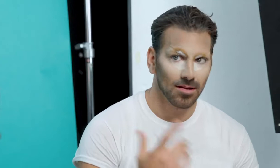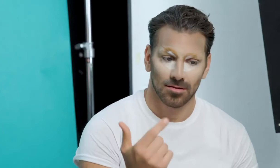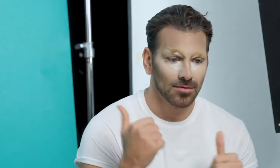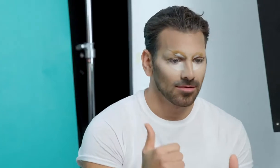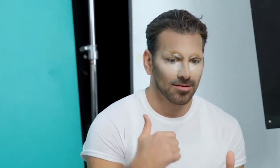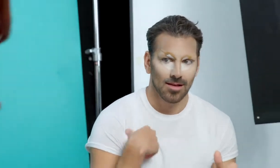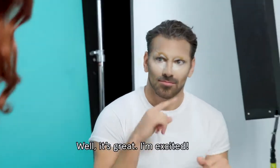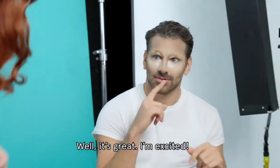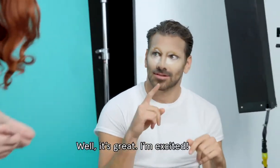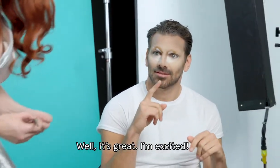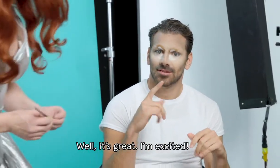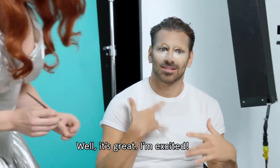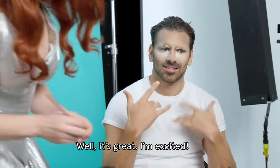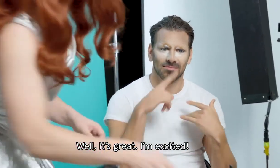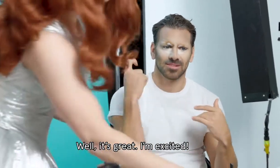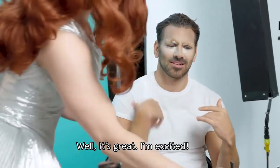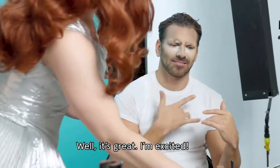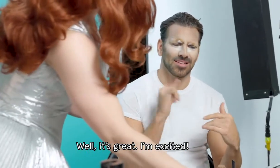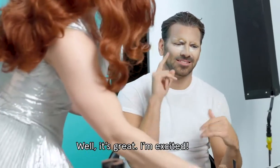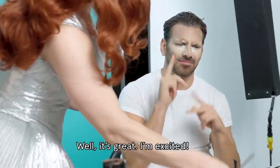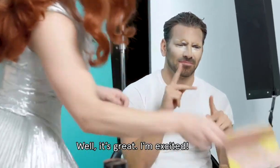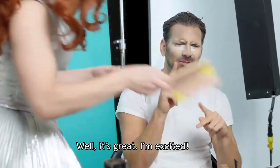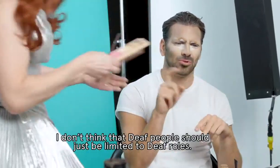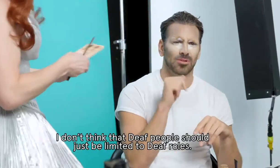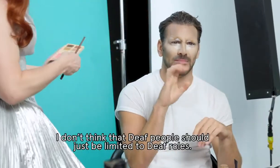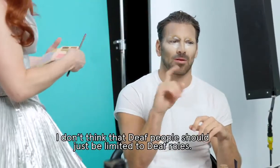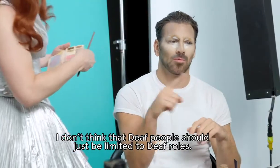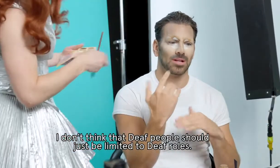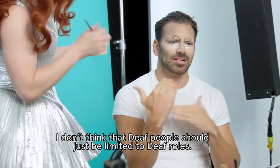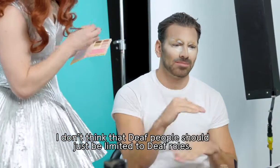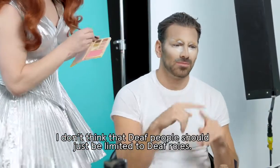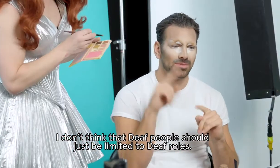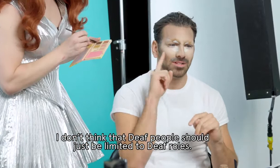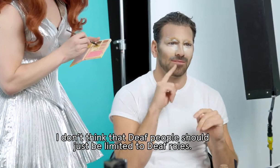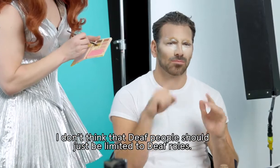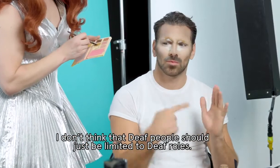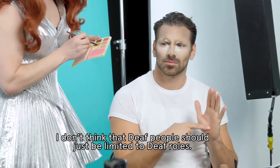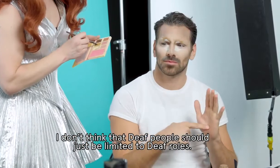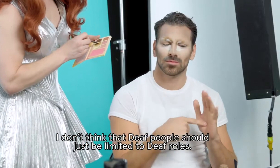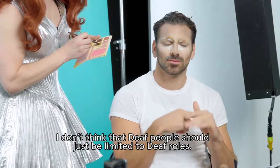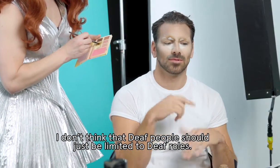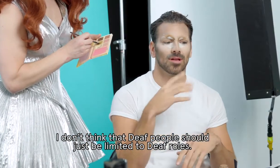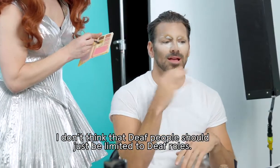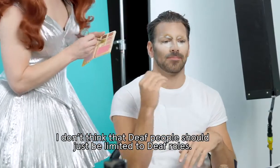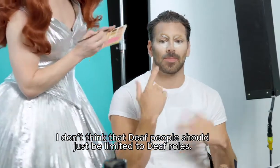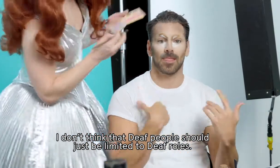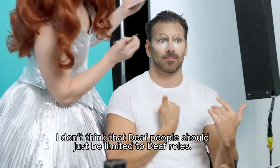Well, it's great. I'm excited. You know, I don't think that deaf people should just be limited to deaf